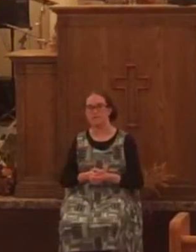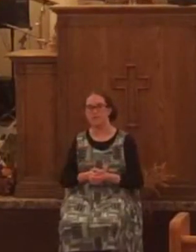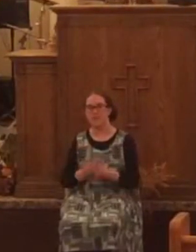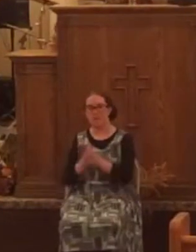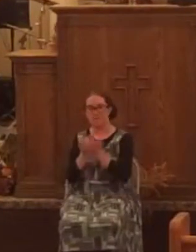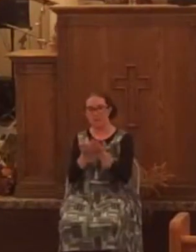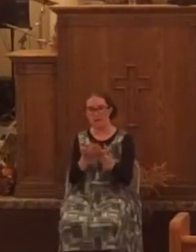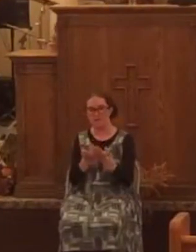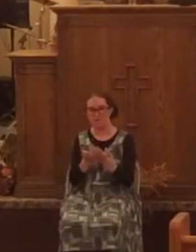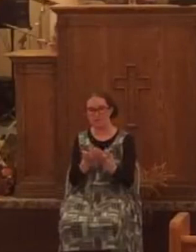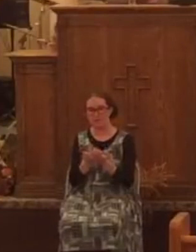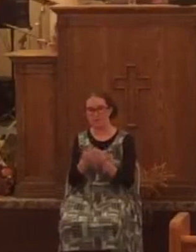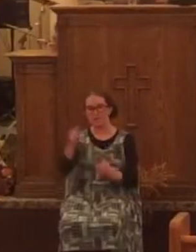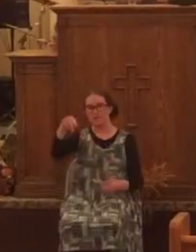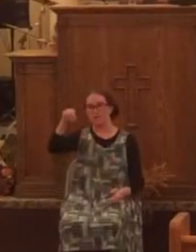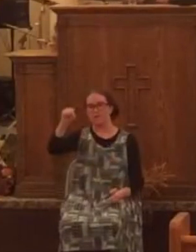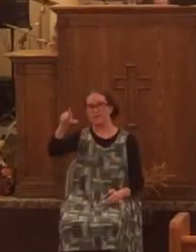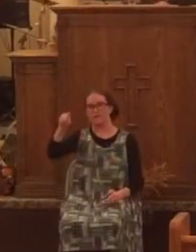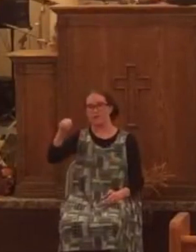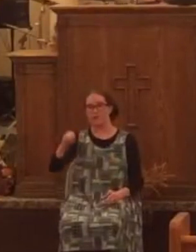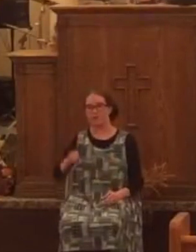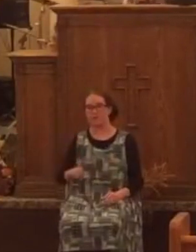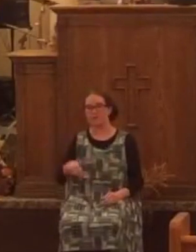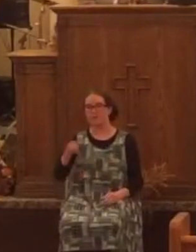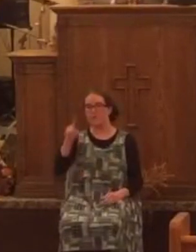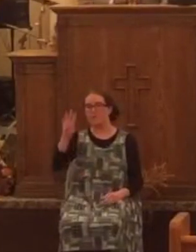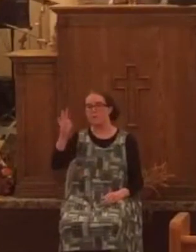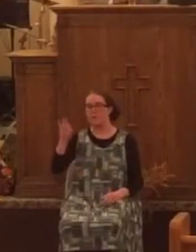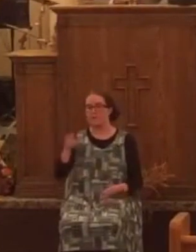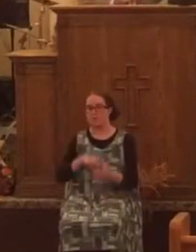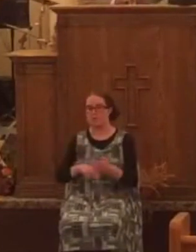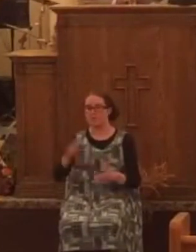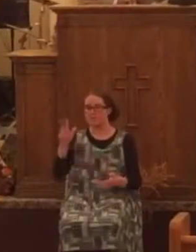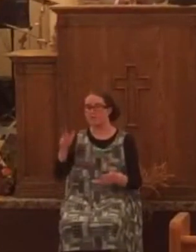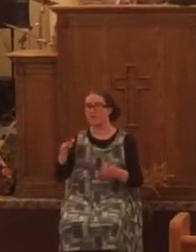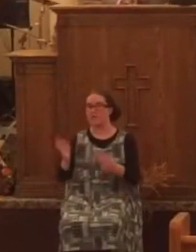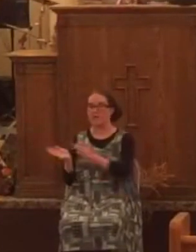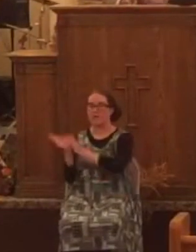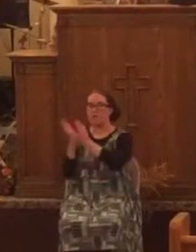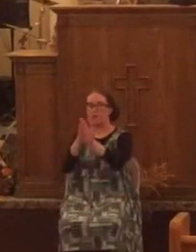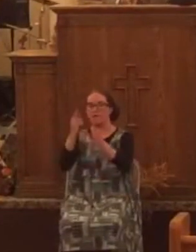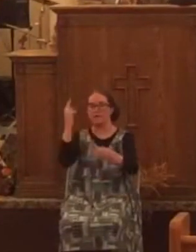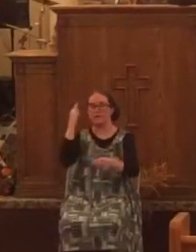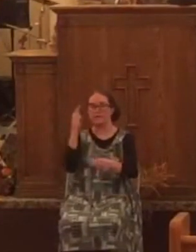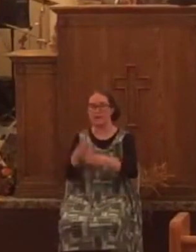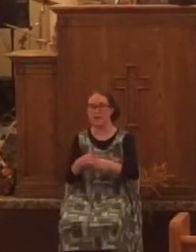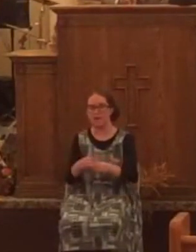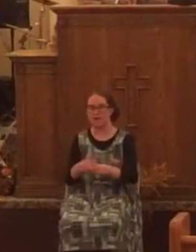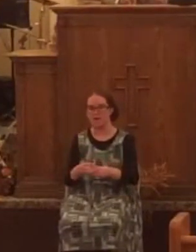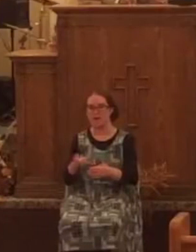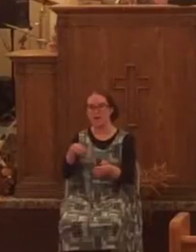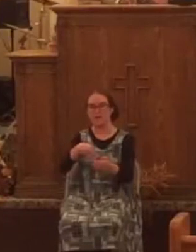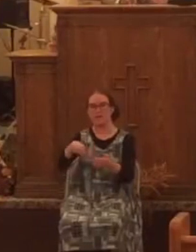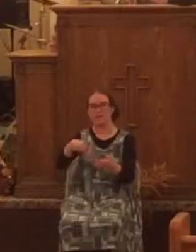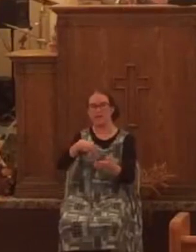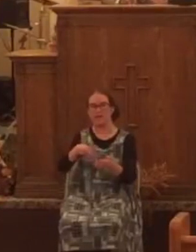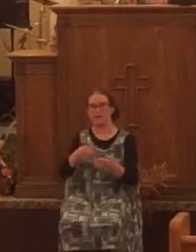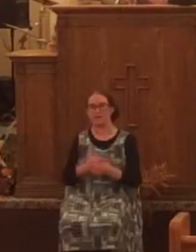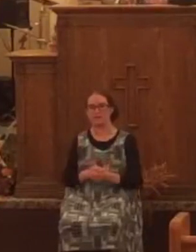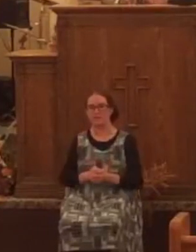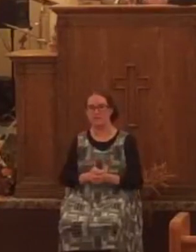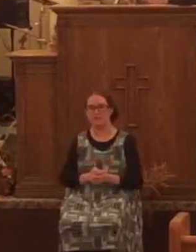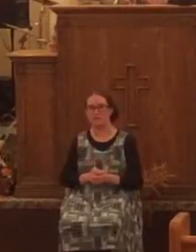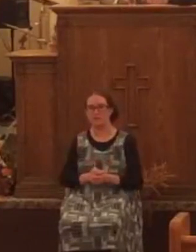The Bible said, Psalms 149, verse 3, let them praise his name in the dance. Yes,